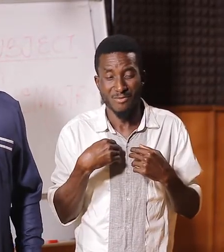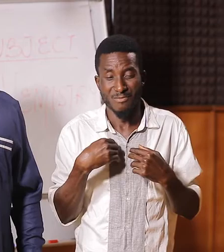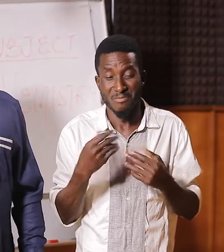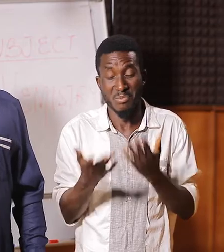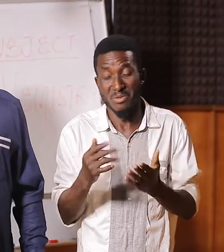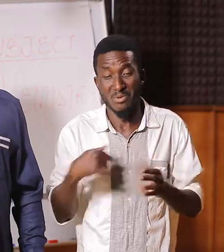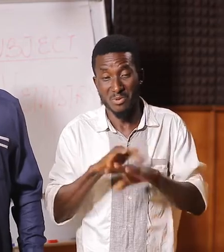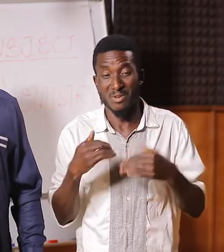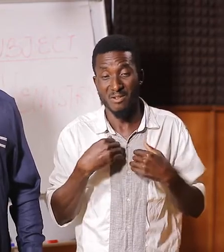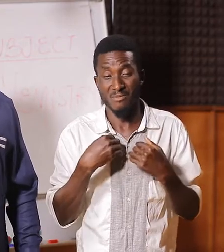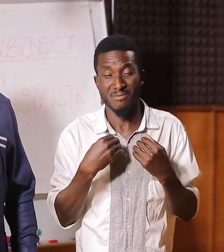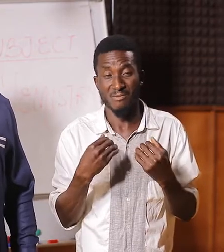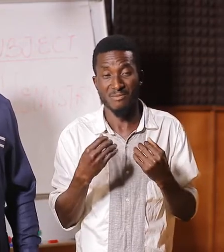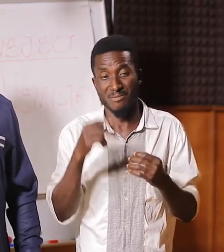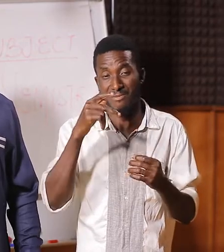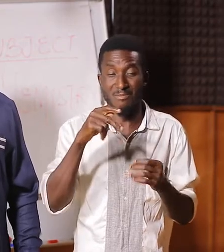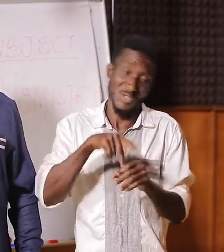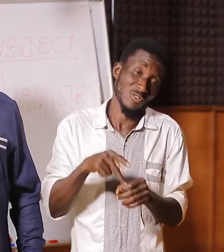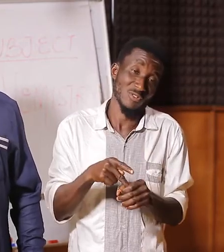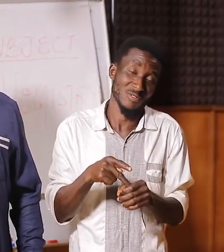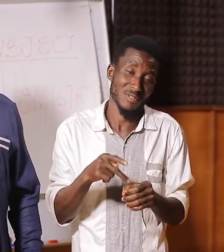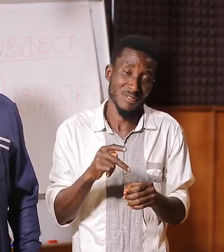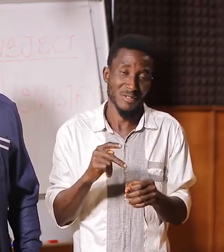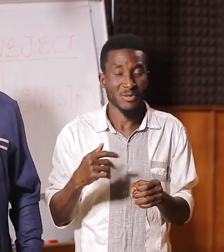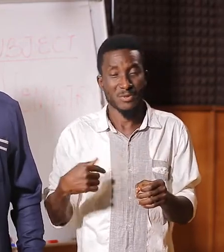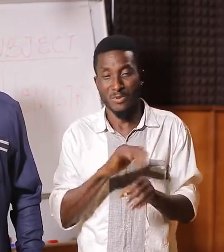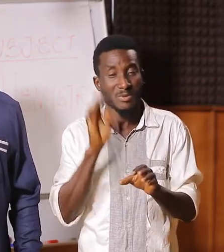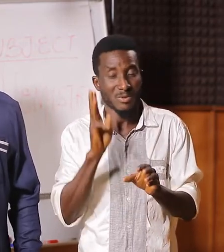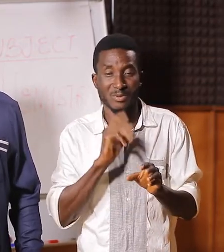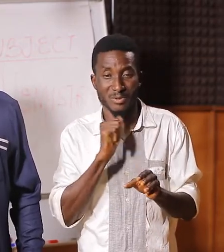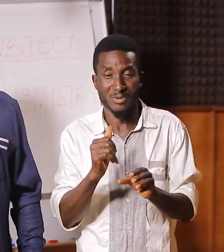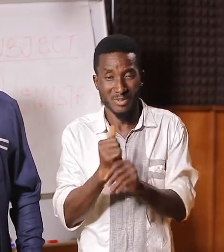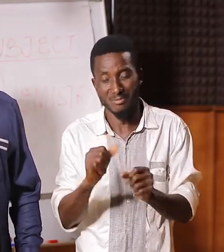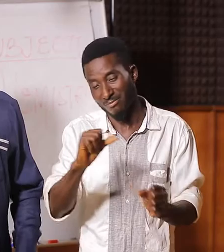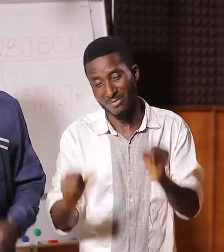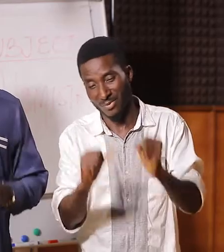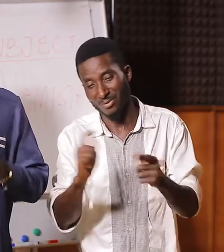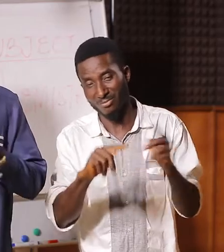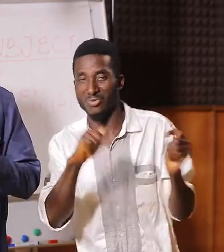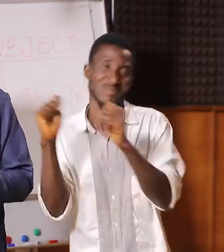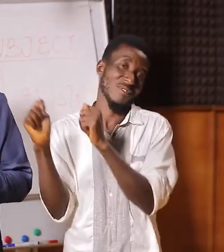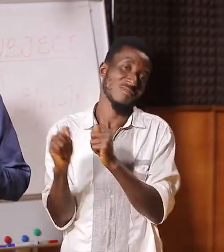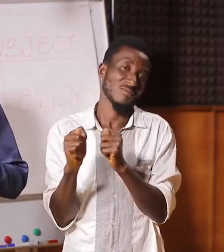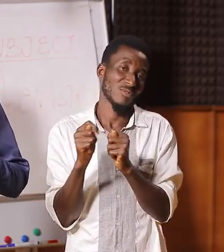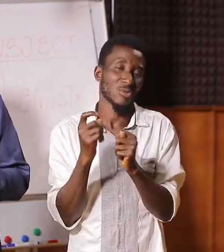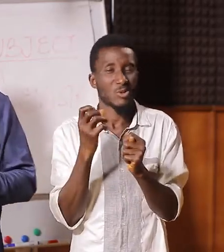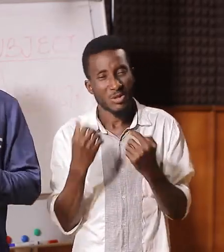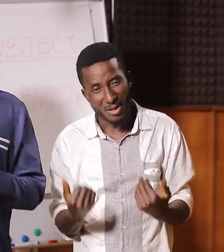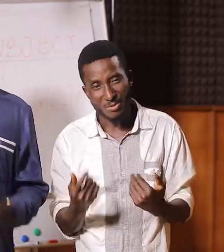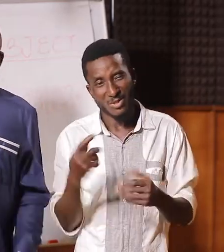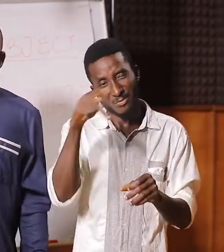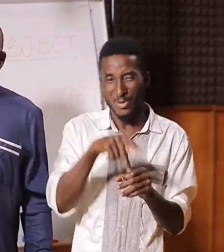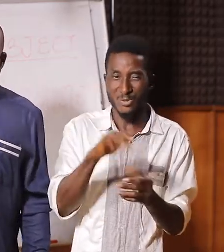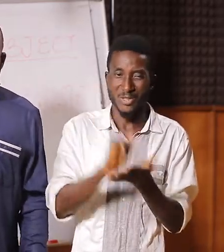our country, our means of transportation will seriously be affected. As such, the petrol that is